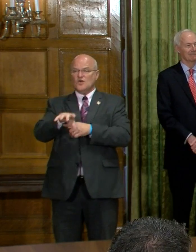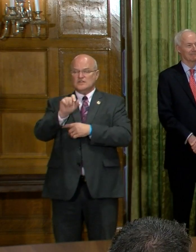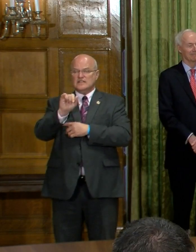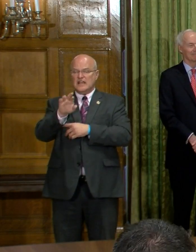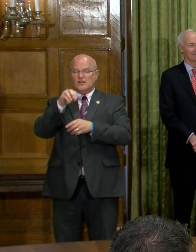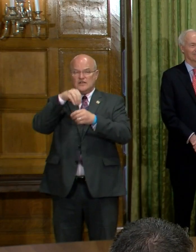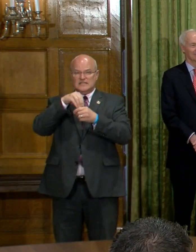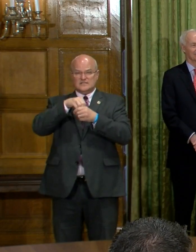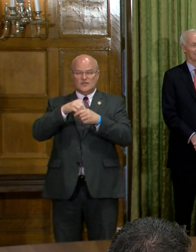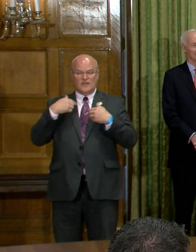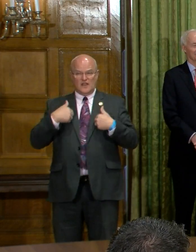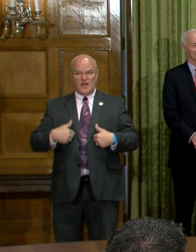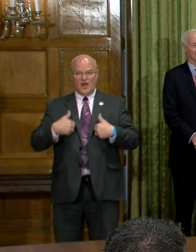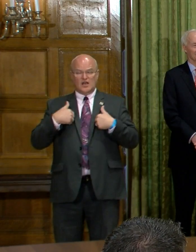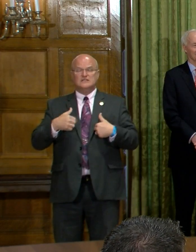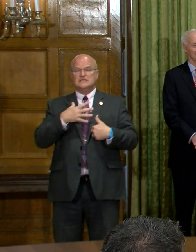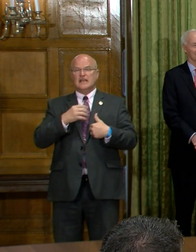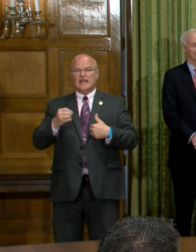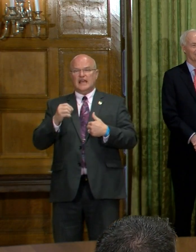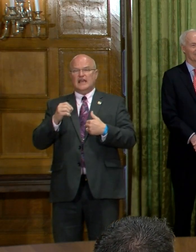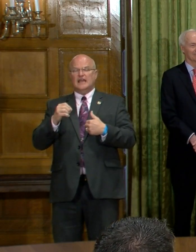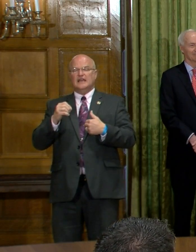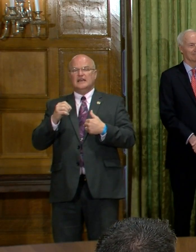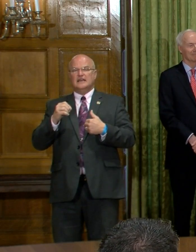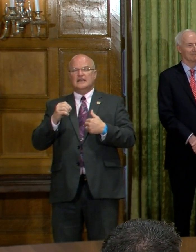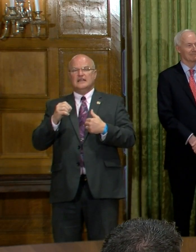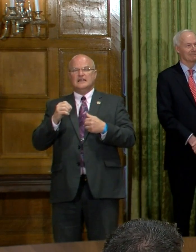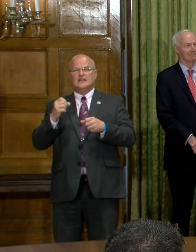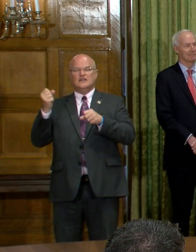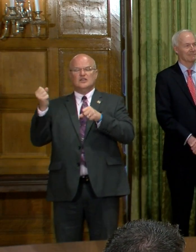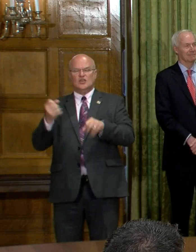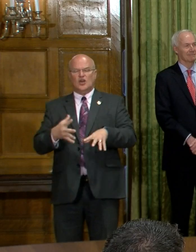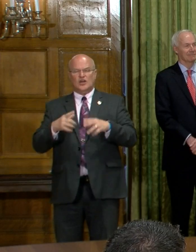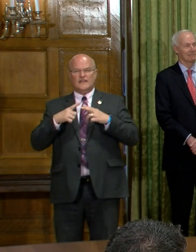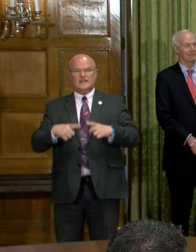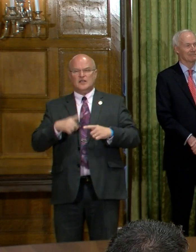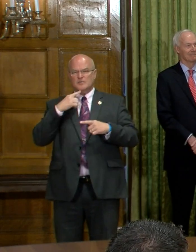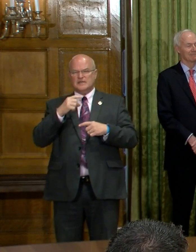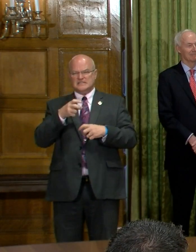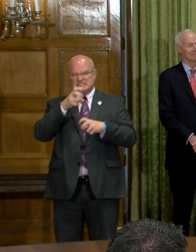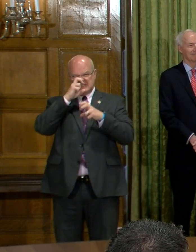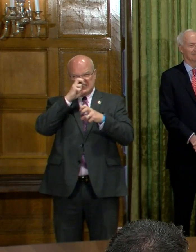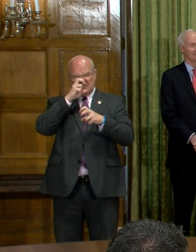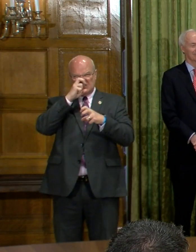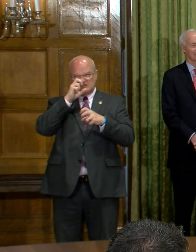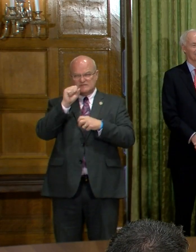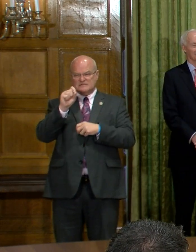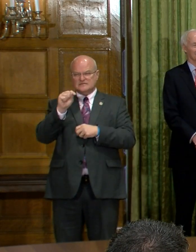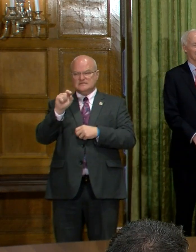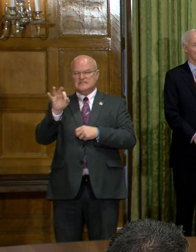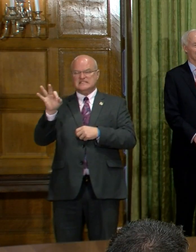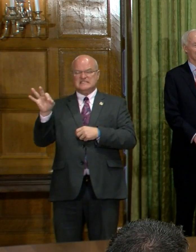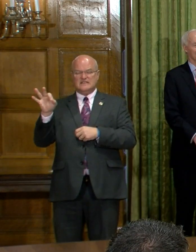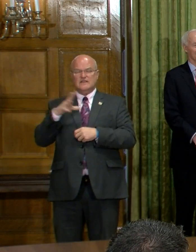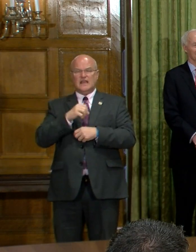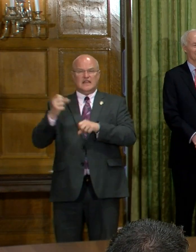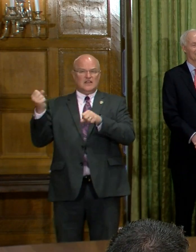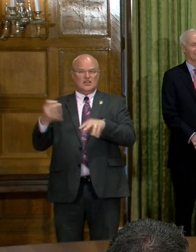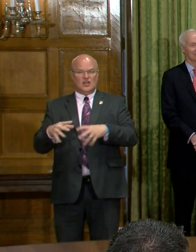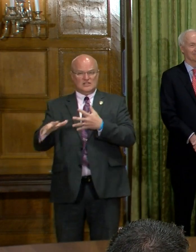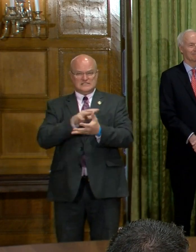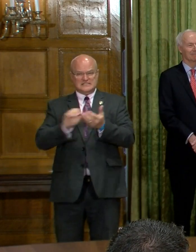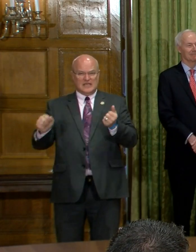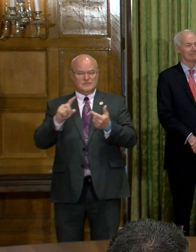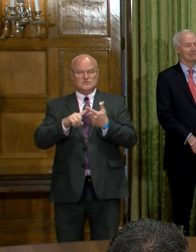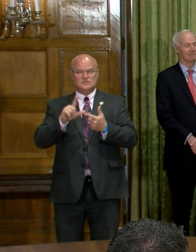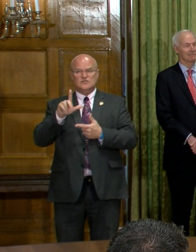air into the lungs, and in conditions that cause the lung to be stiffer, it can cause some